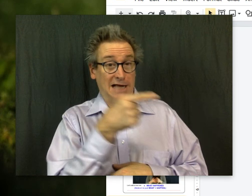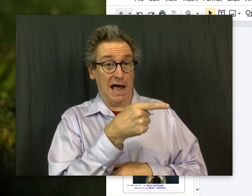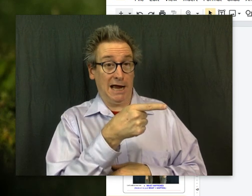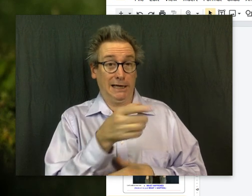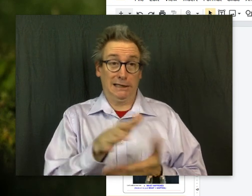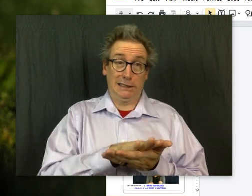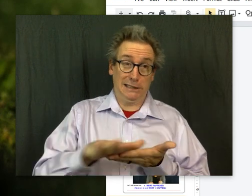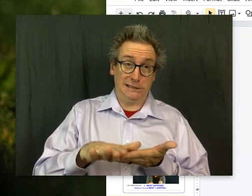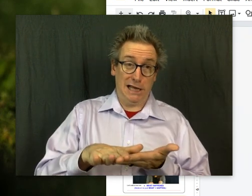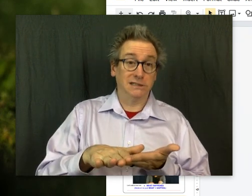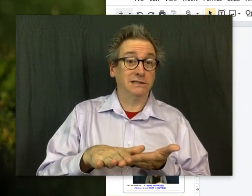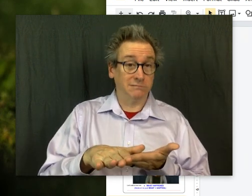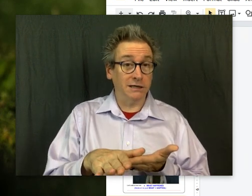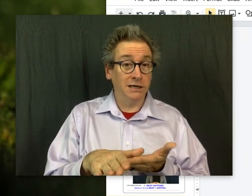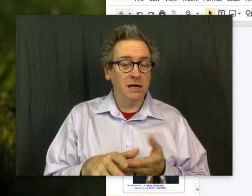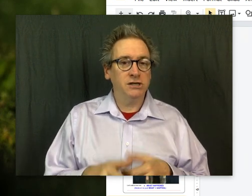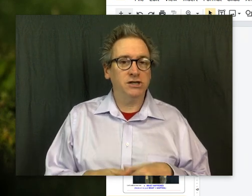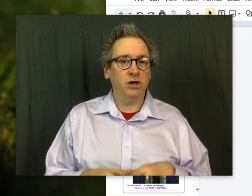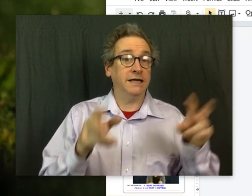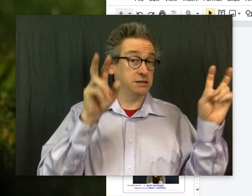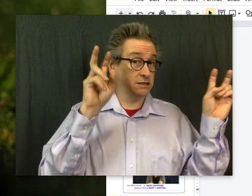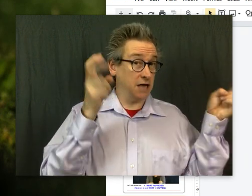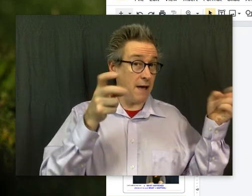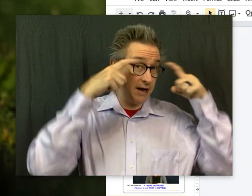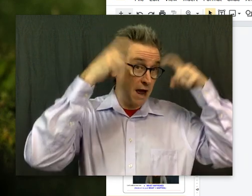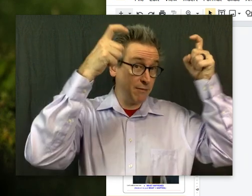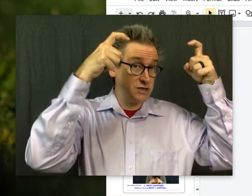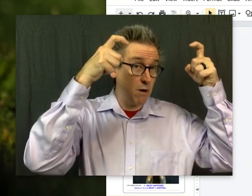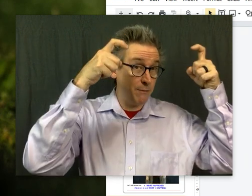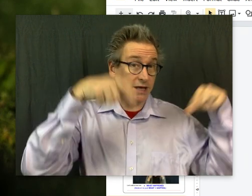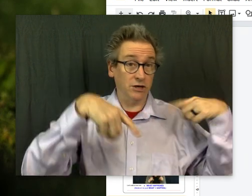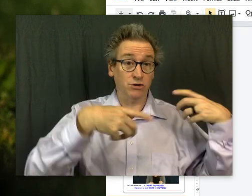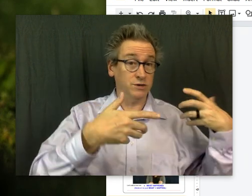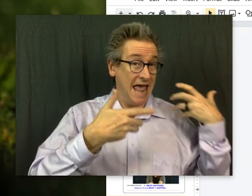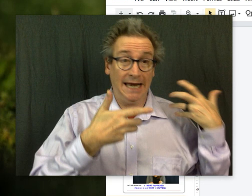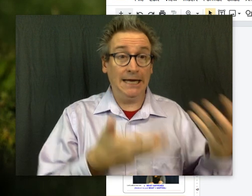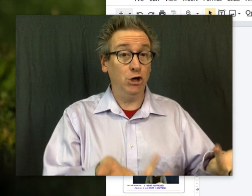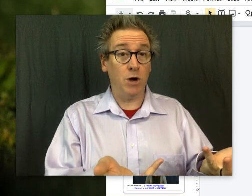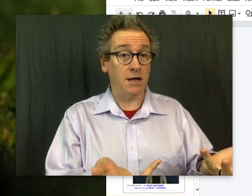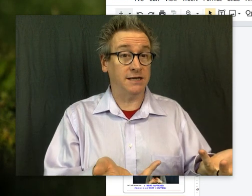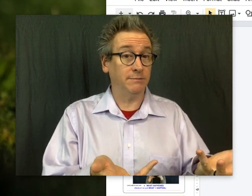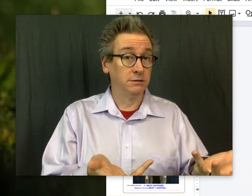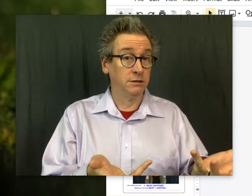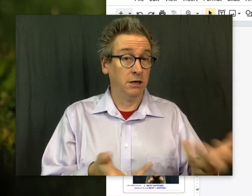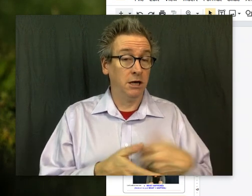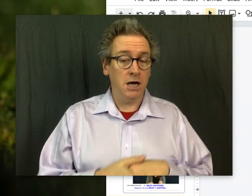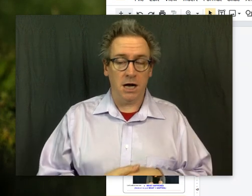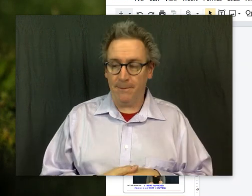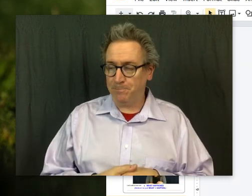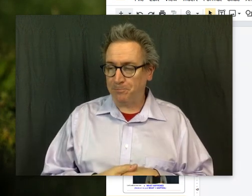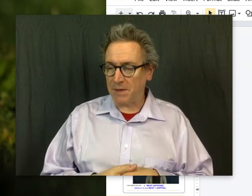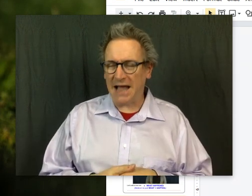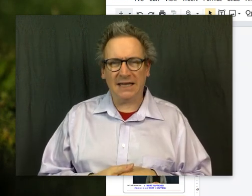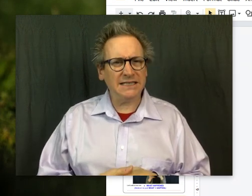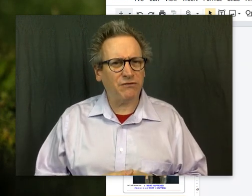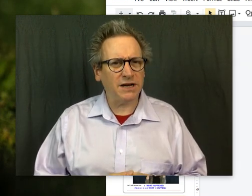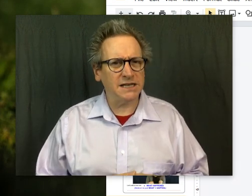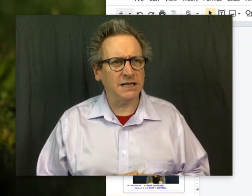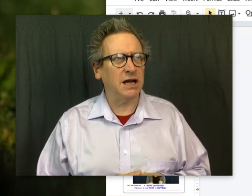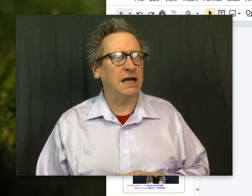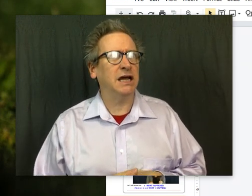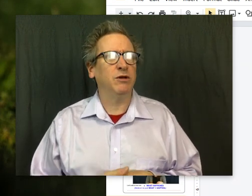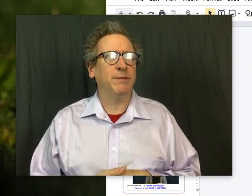That guy is nice, right? So it's topic, eyebrows go up when we introduce any new concept. I like to